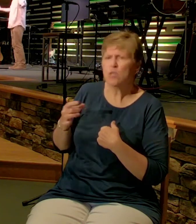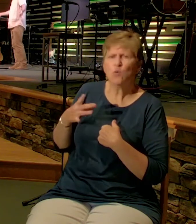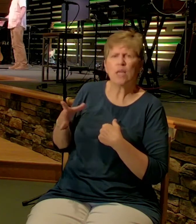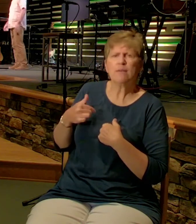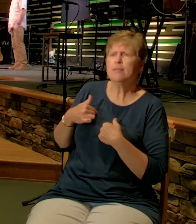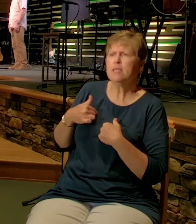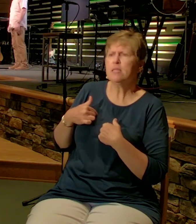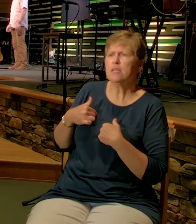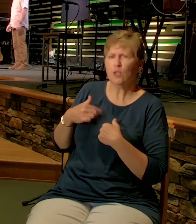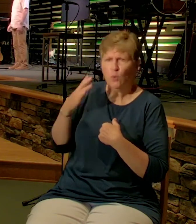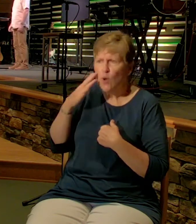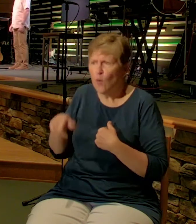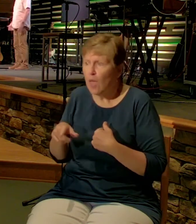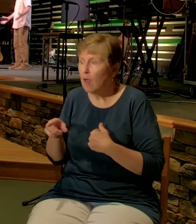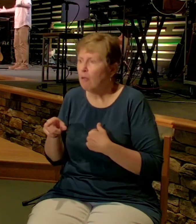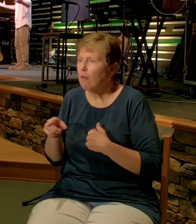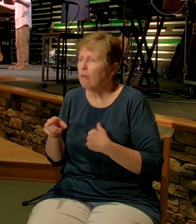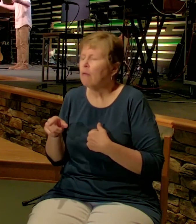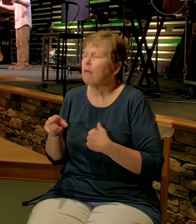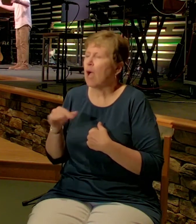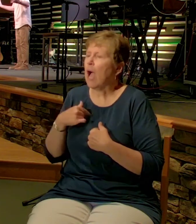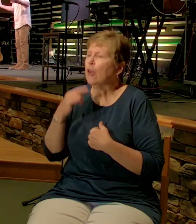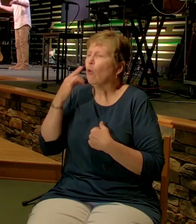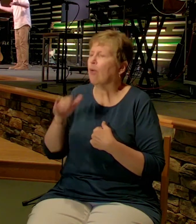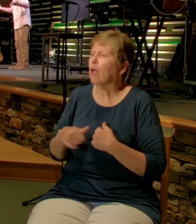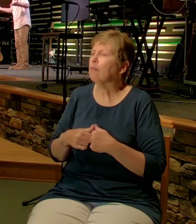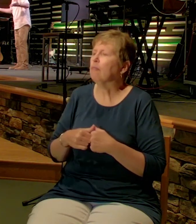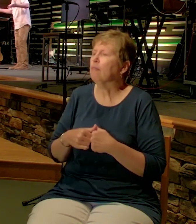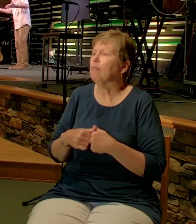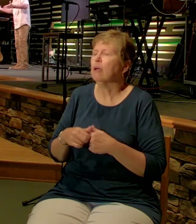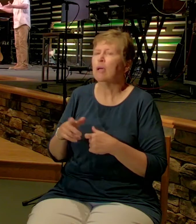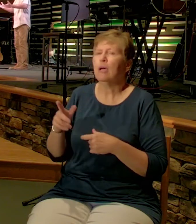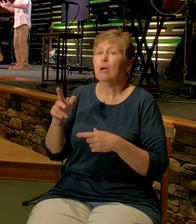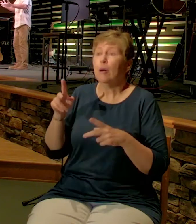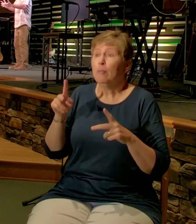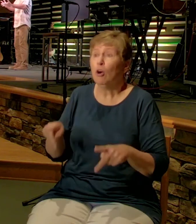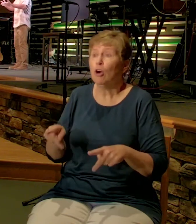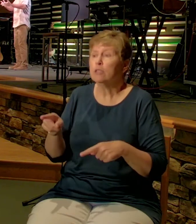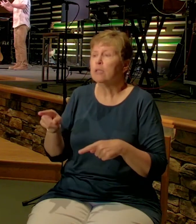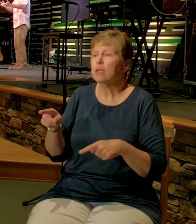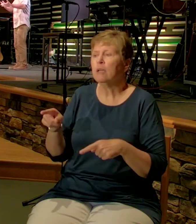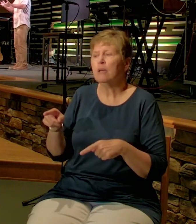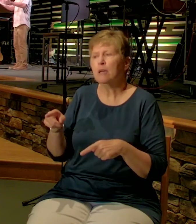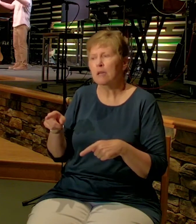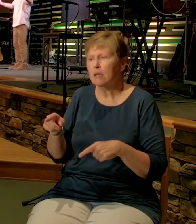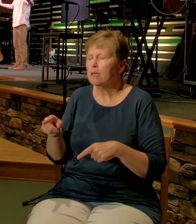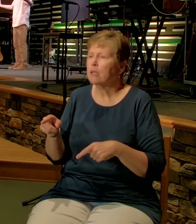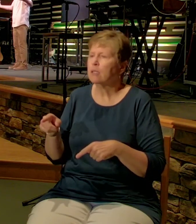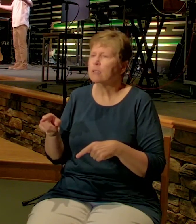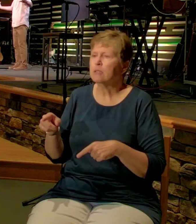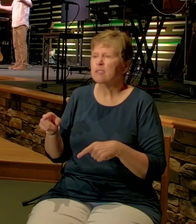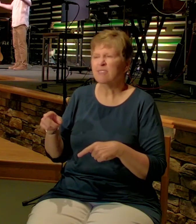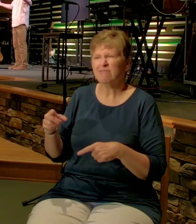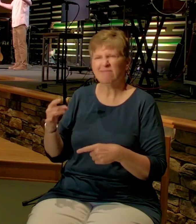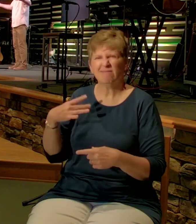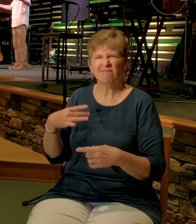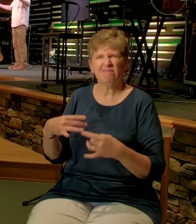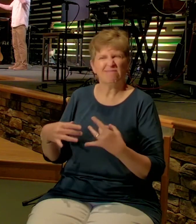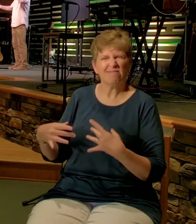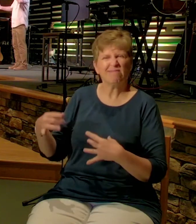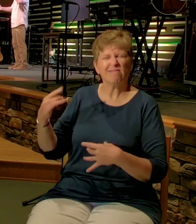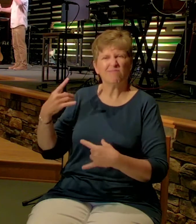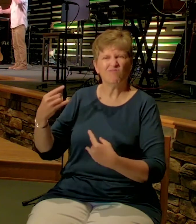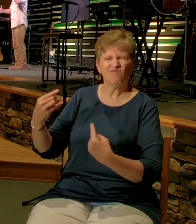that. You know that this person, they are despising you. You know that.